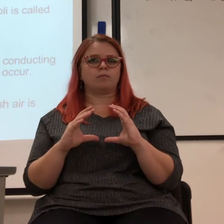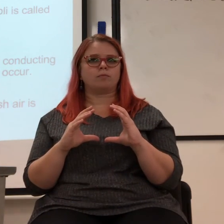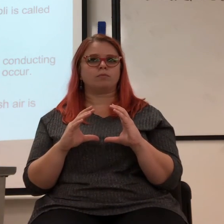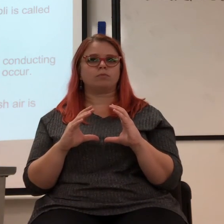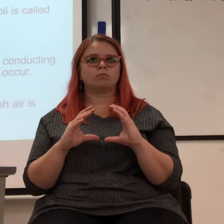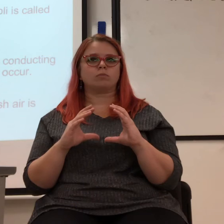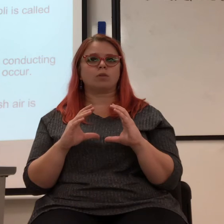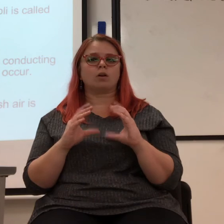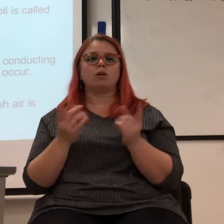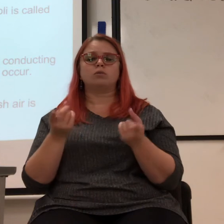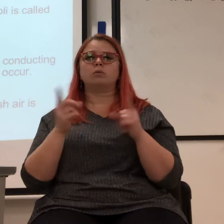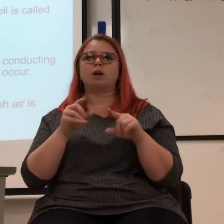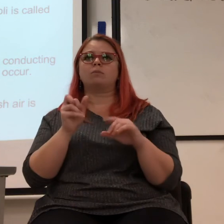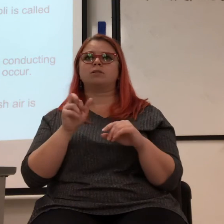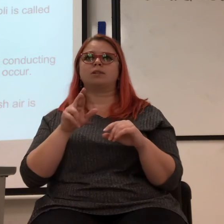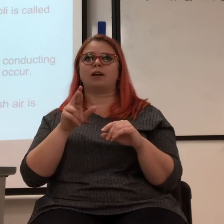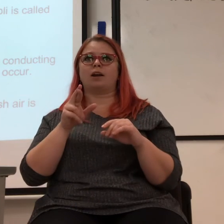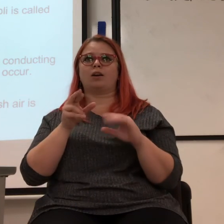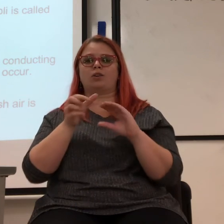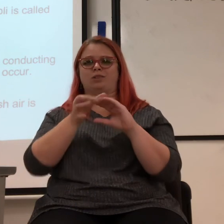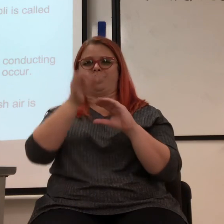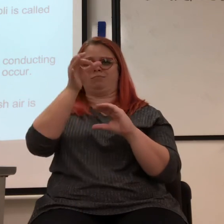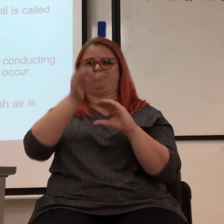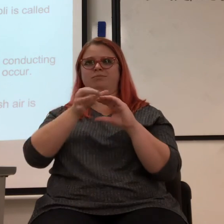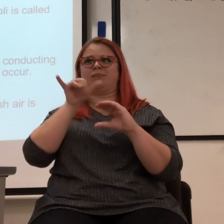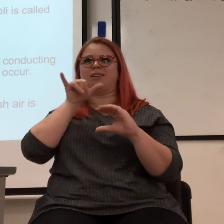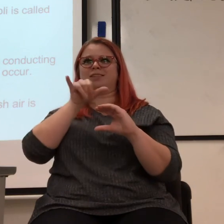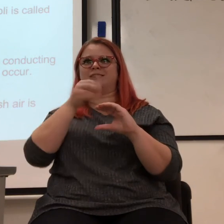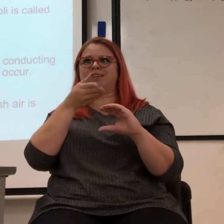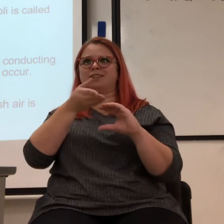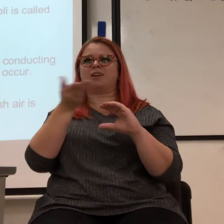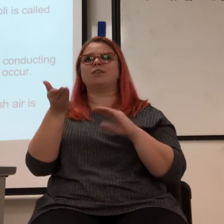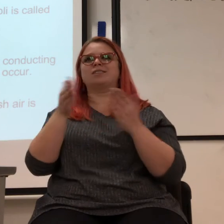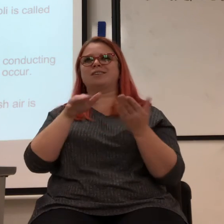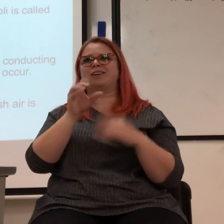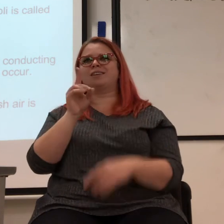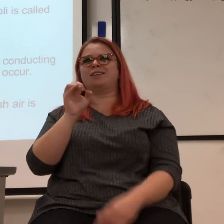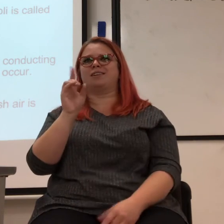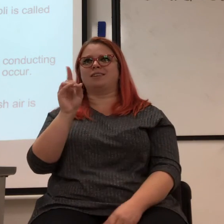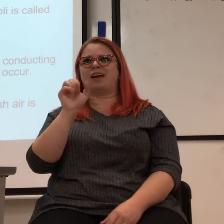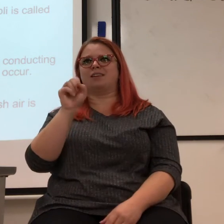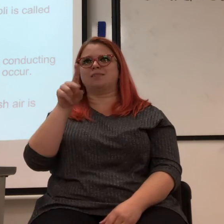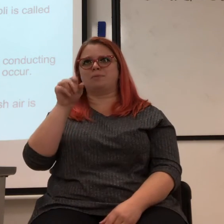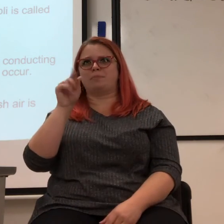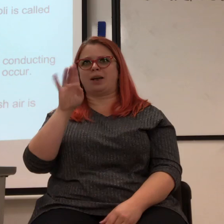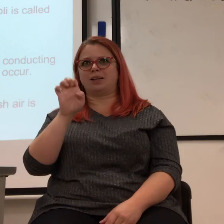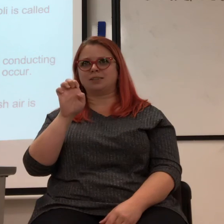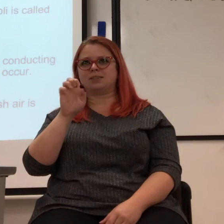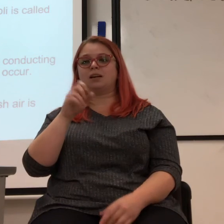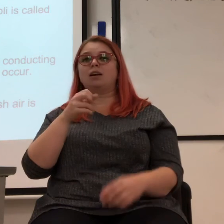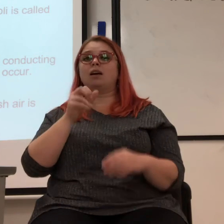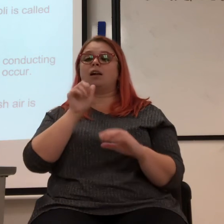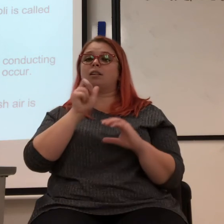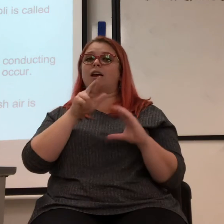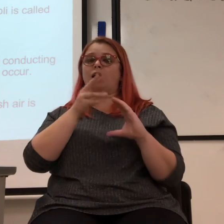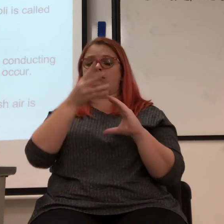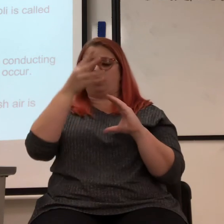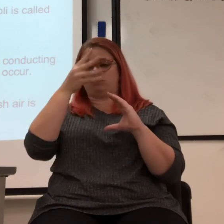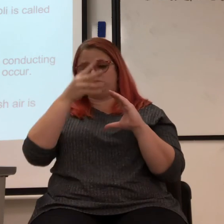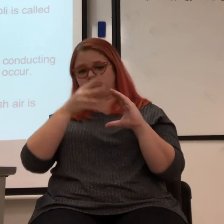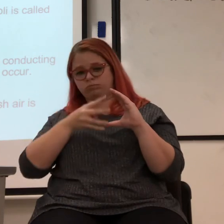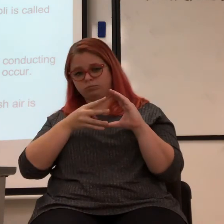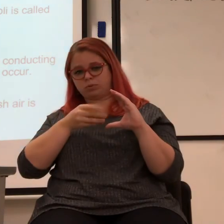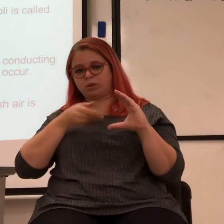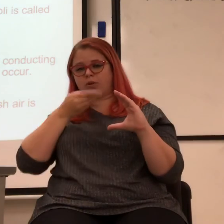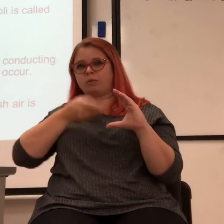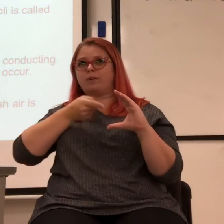So the air sitting in here, that's our dead space air. The air that reaches here is